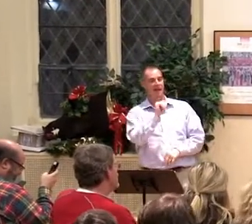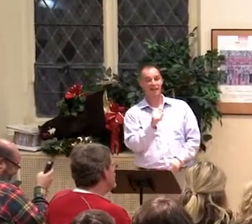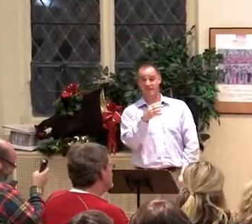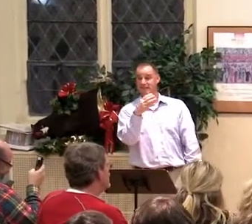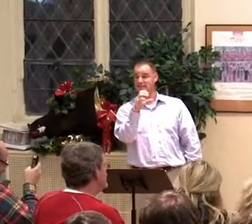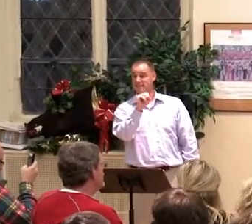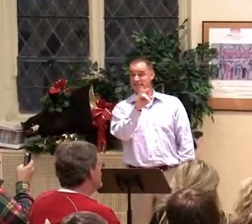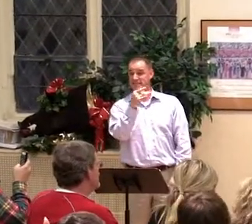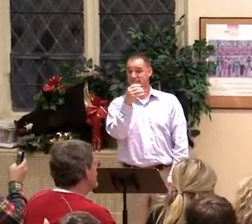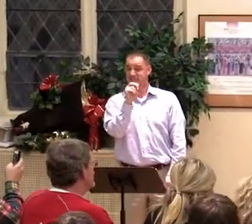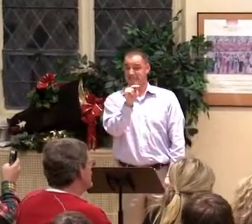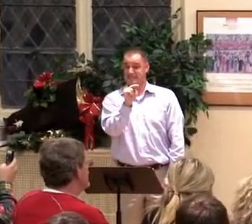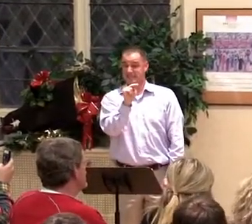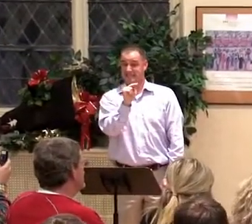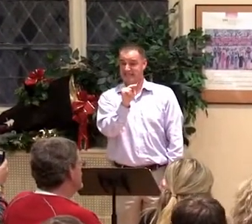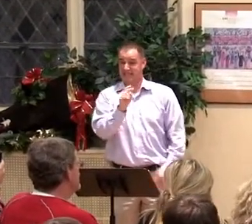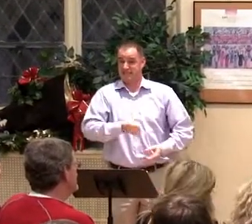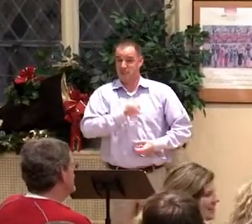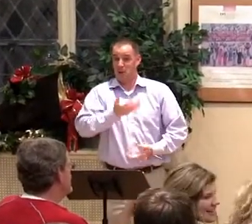piece.